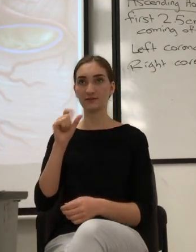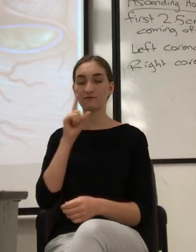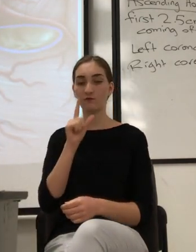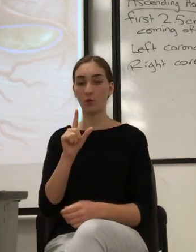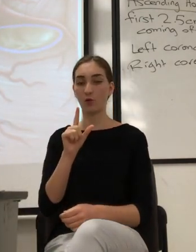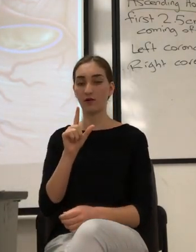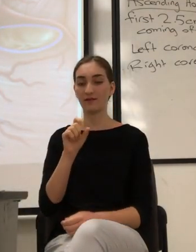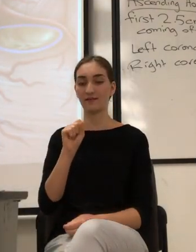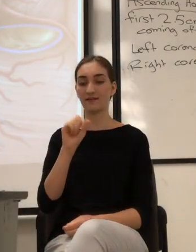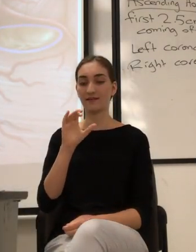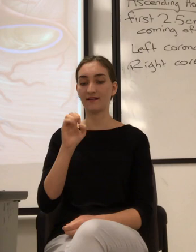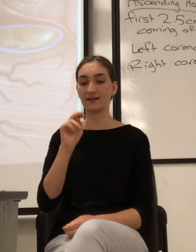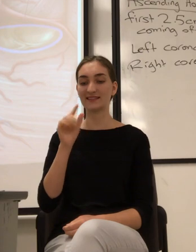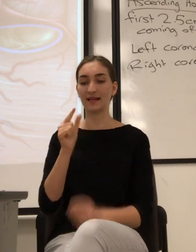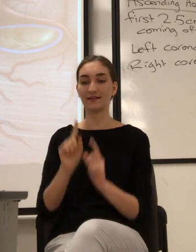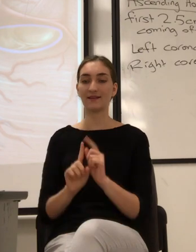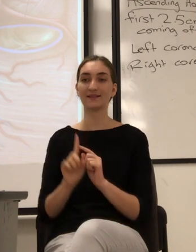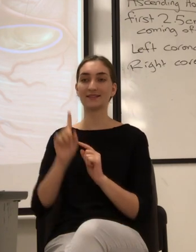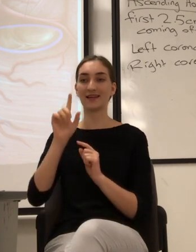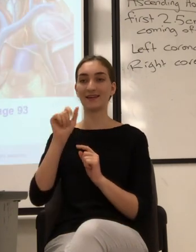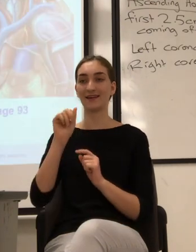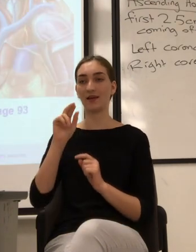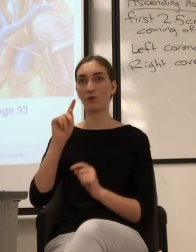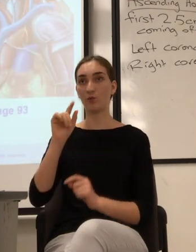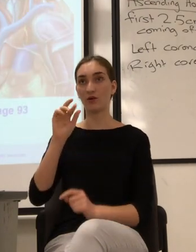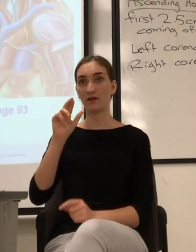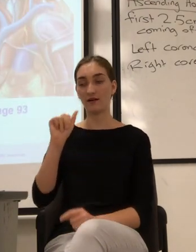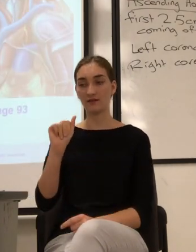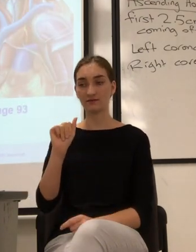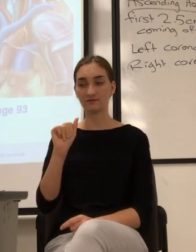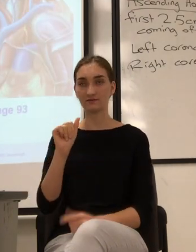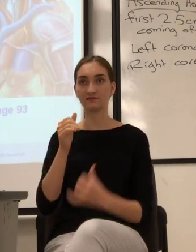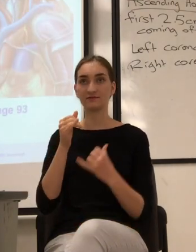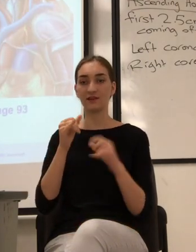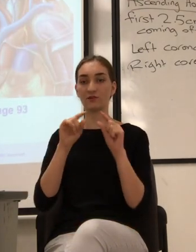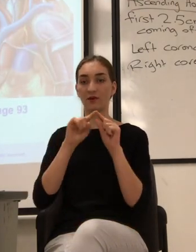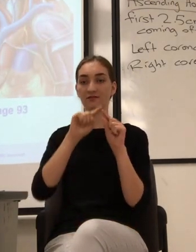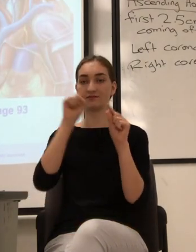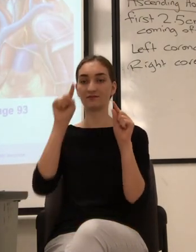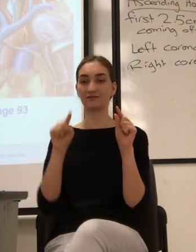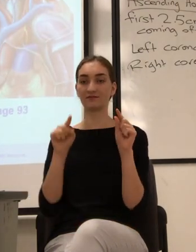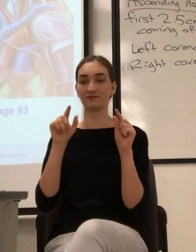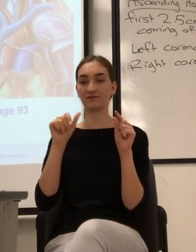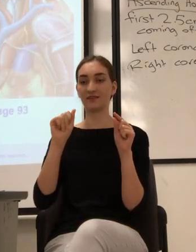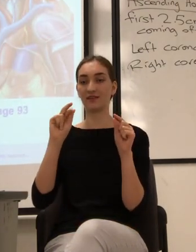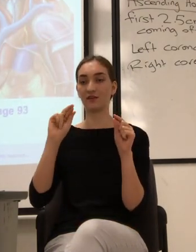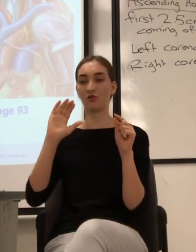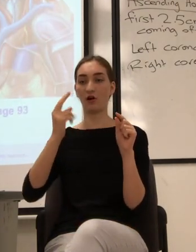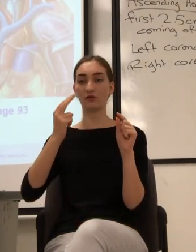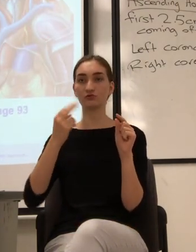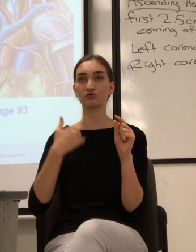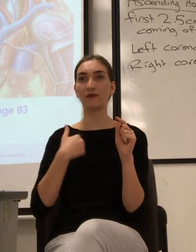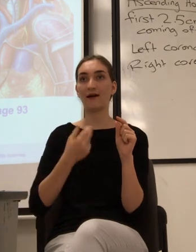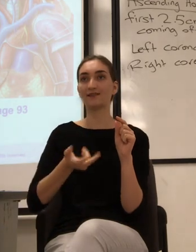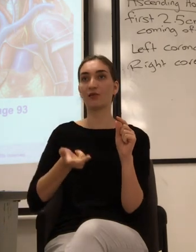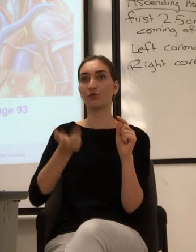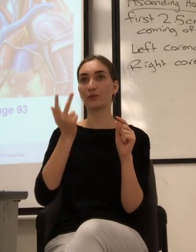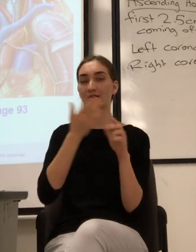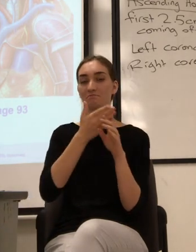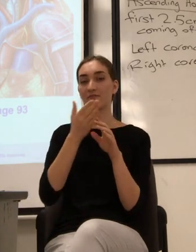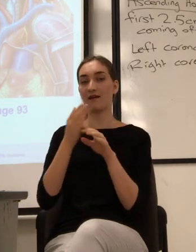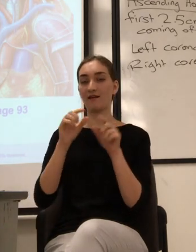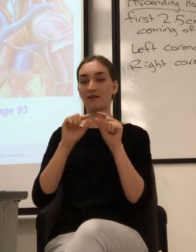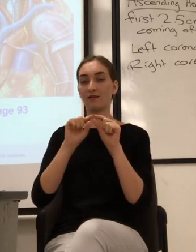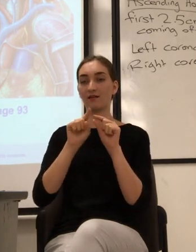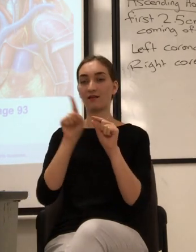We need to identify those. Then you have the aortic arch. Now the aortic arch has three main branches. And I have a couple of pictures here. It's hard